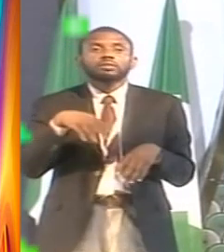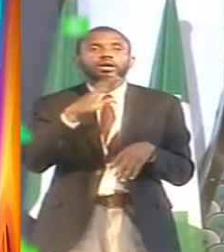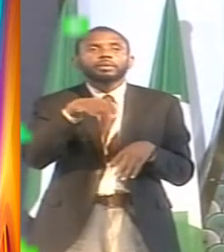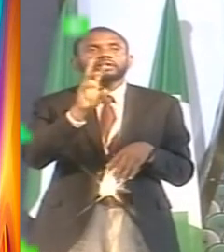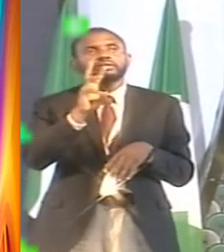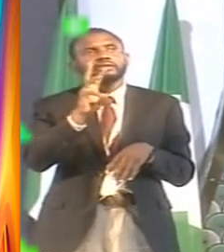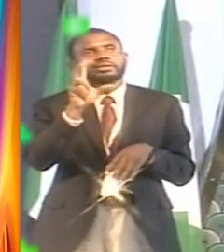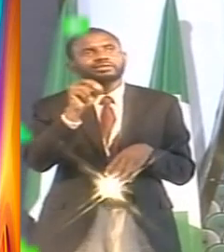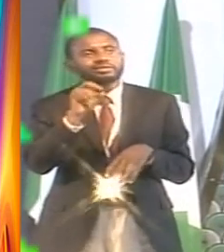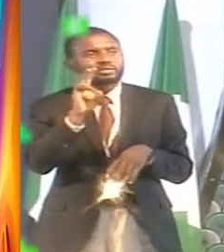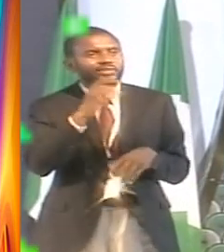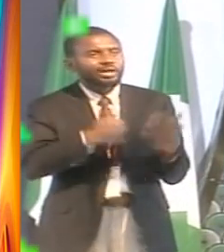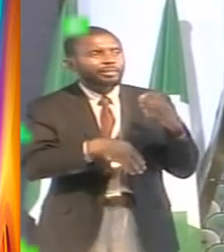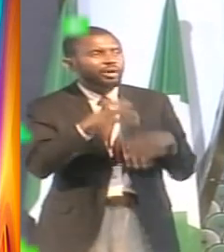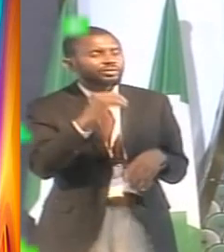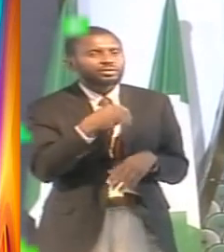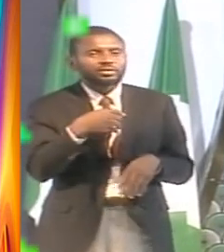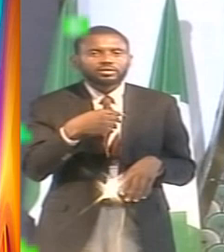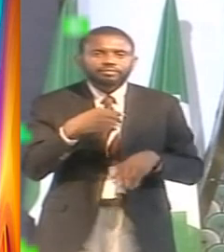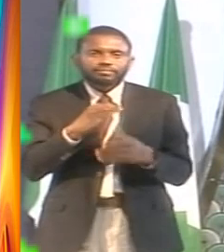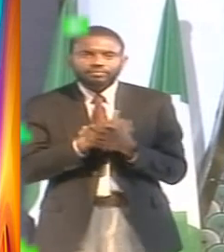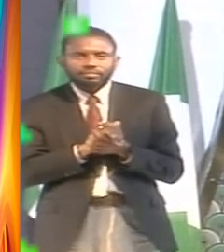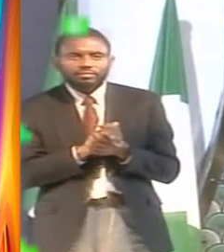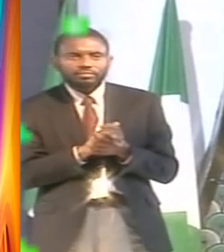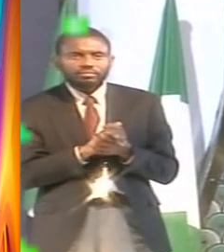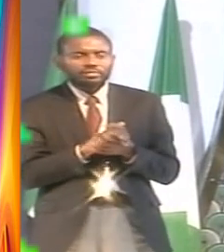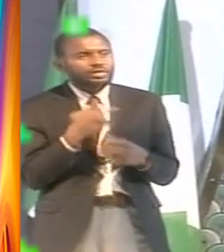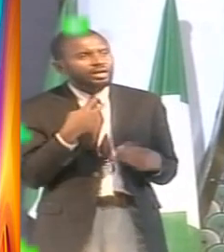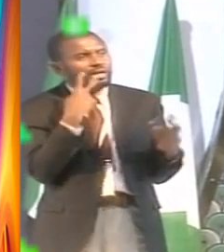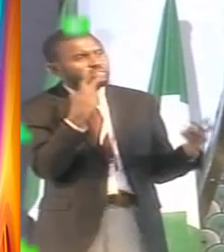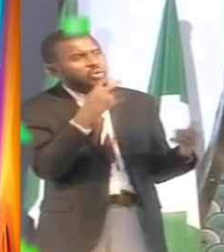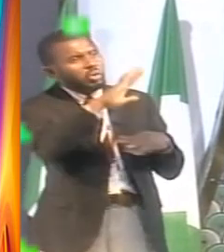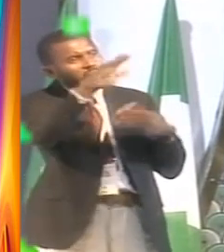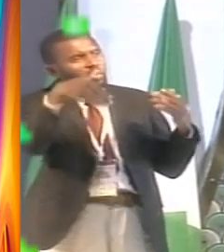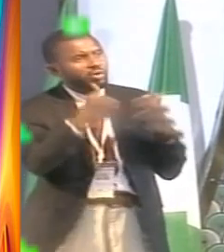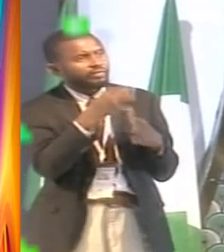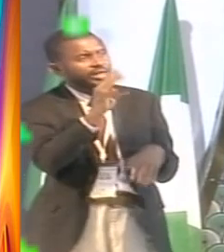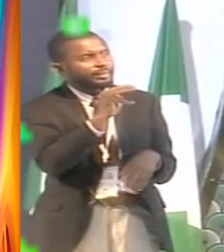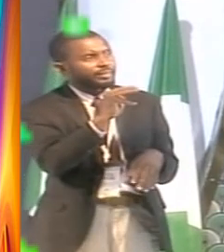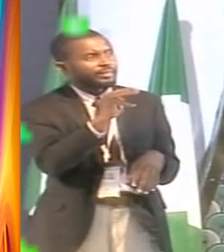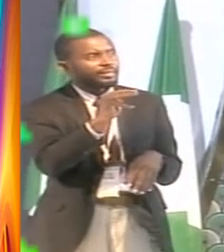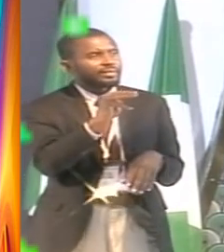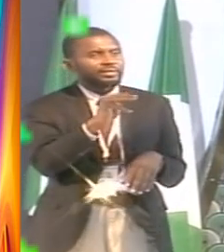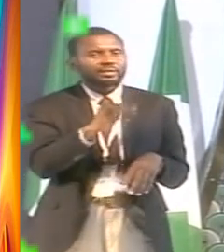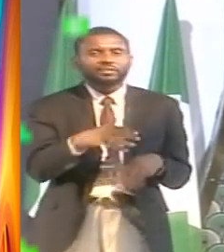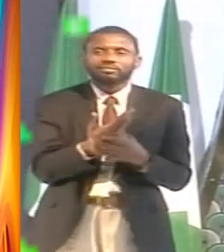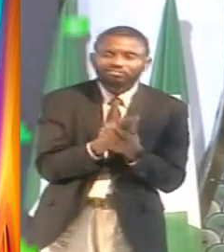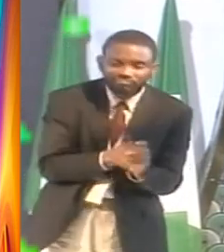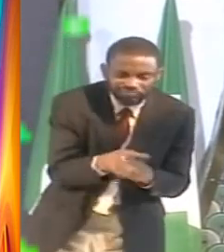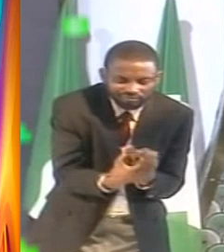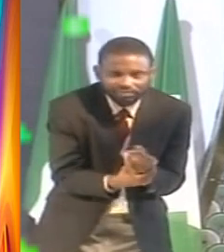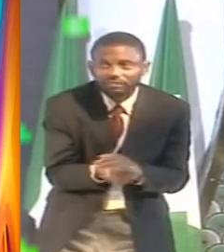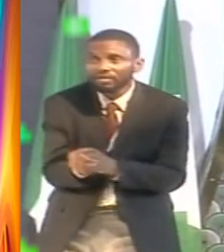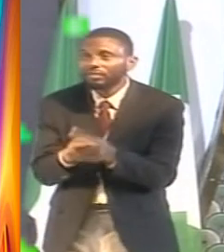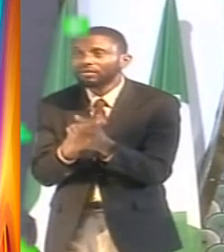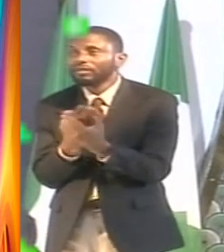to 7, I came out, stood by my balcony. And I saw all of them done their ablution. They